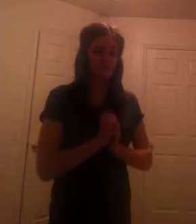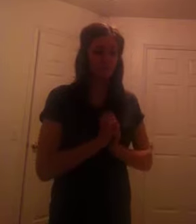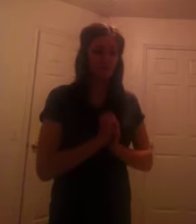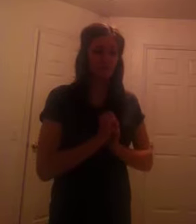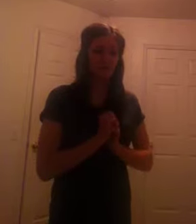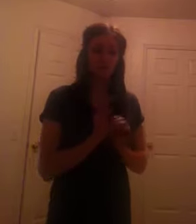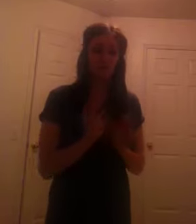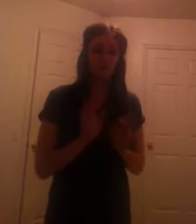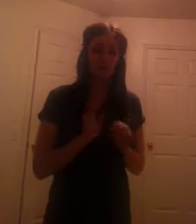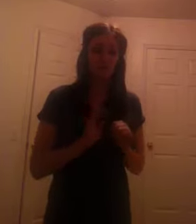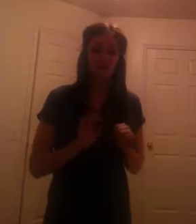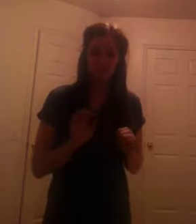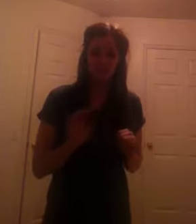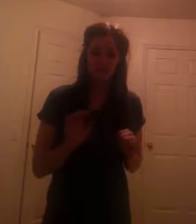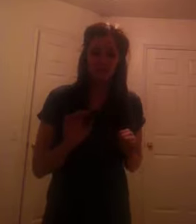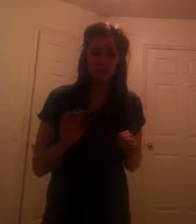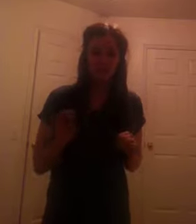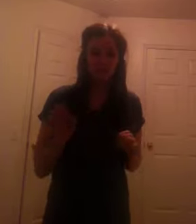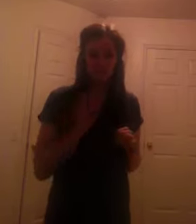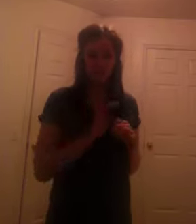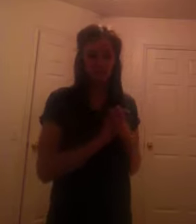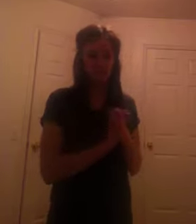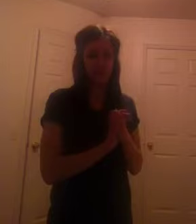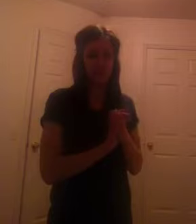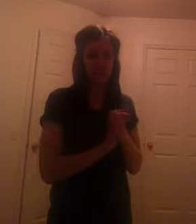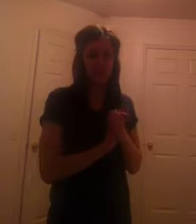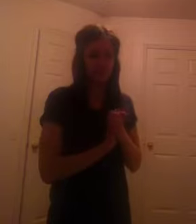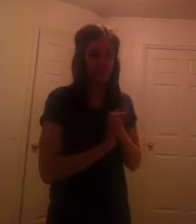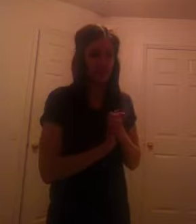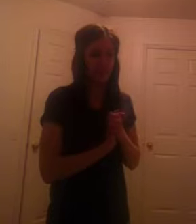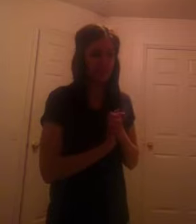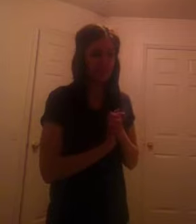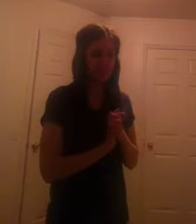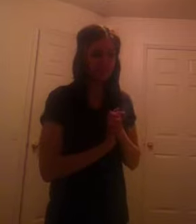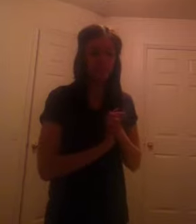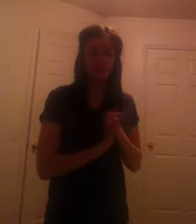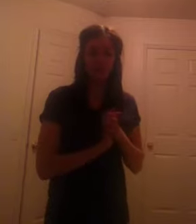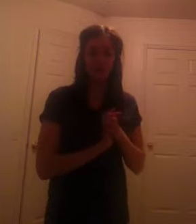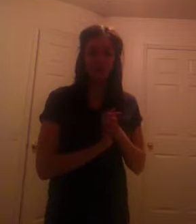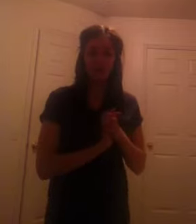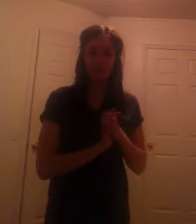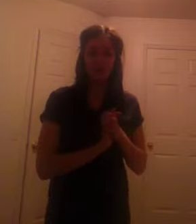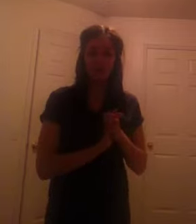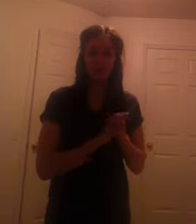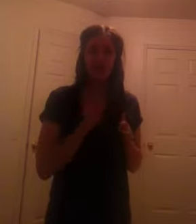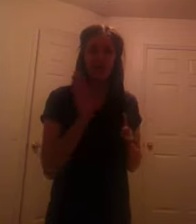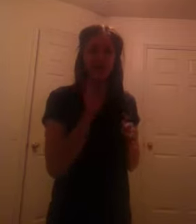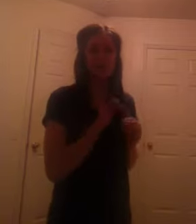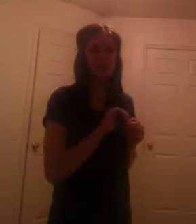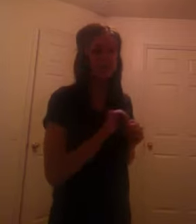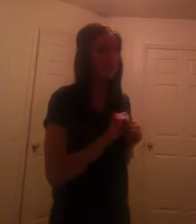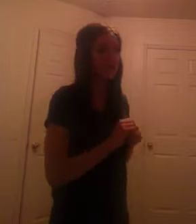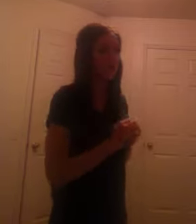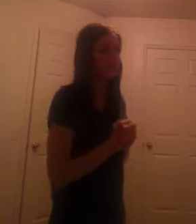into the car. So Steve took Lortab, and he was very happy. And he let us know how happy he